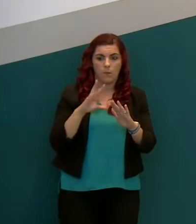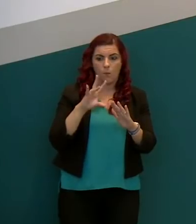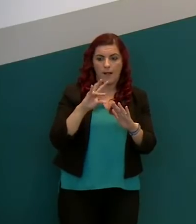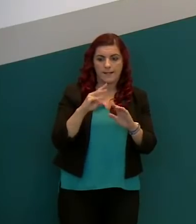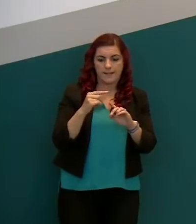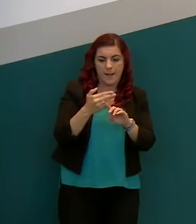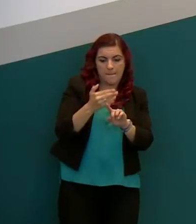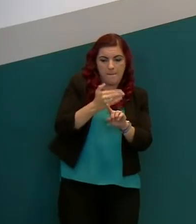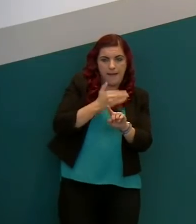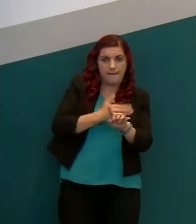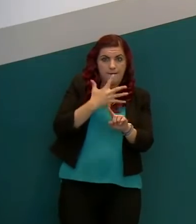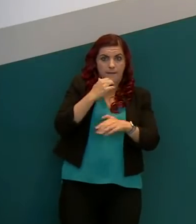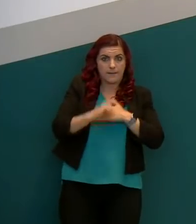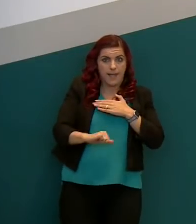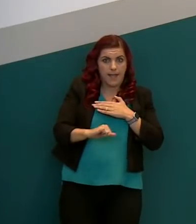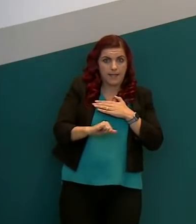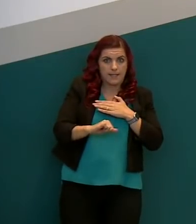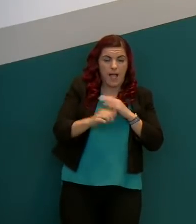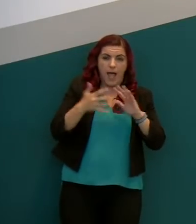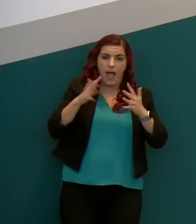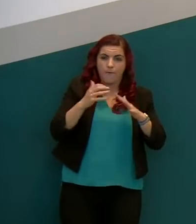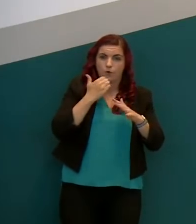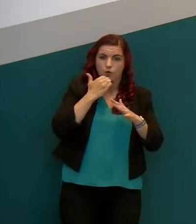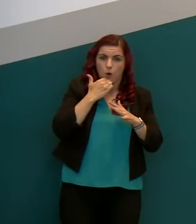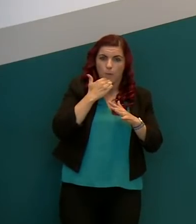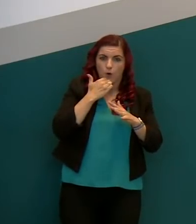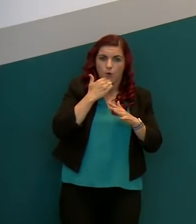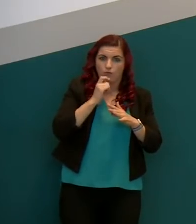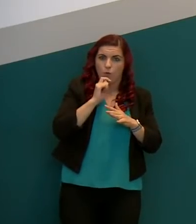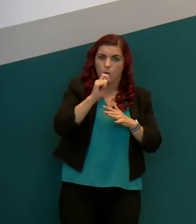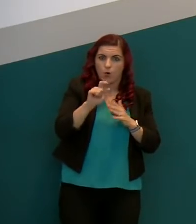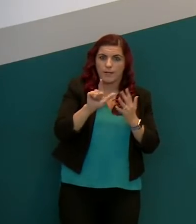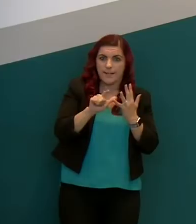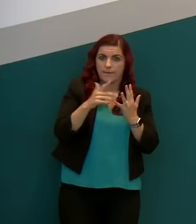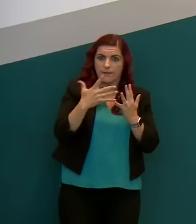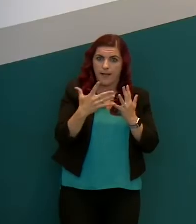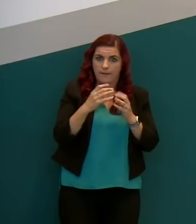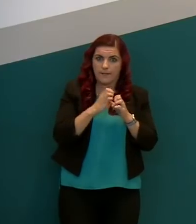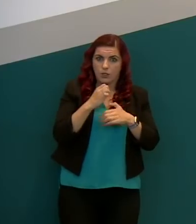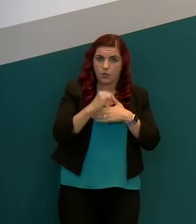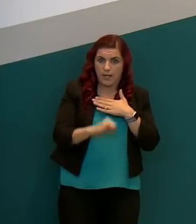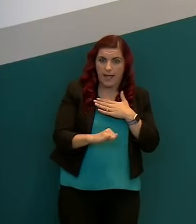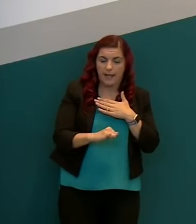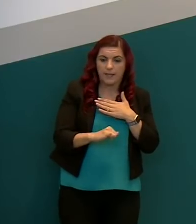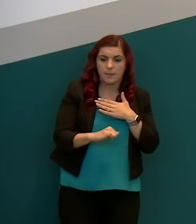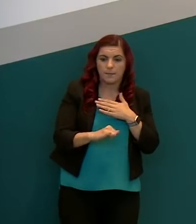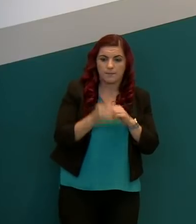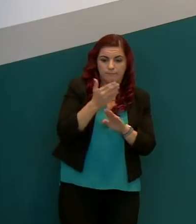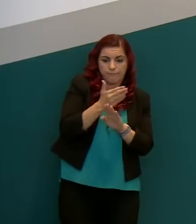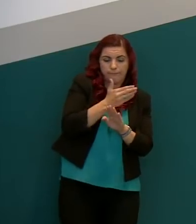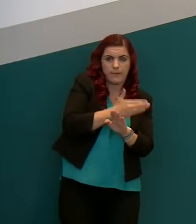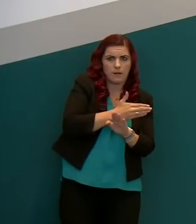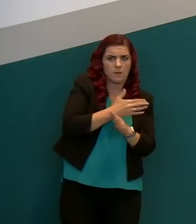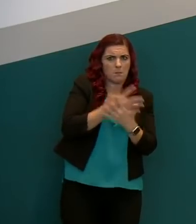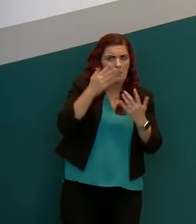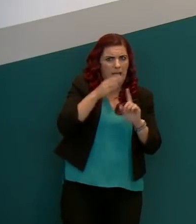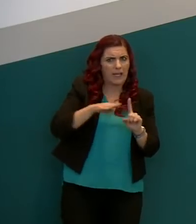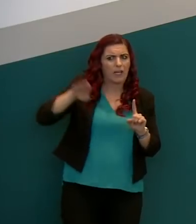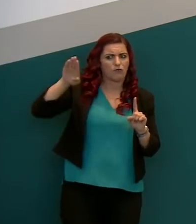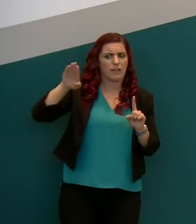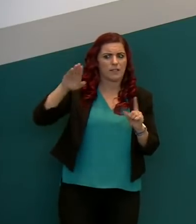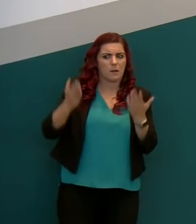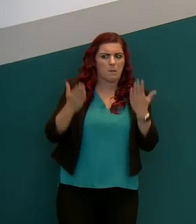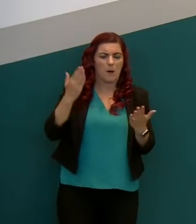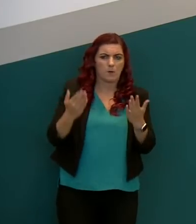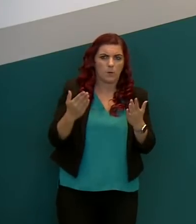5 days, the average number of new cases reported per day was 75. So that's a very significant increase